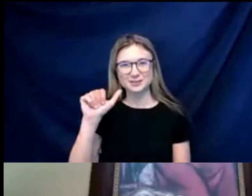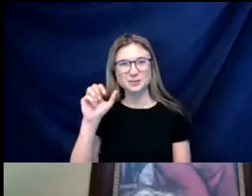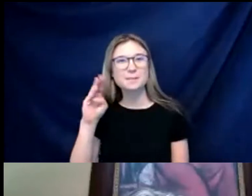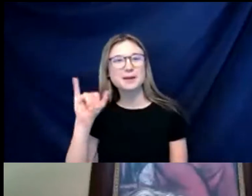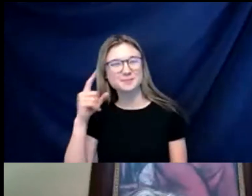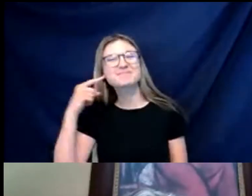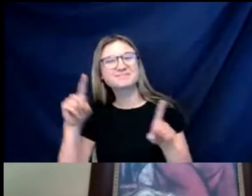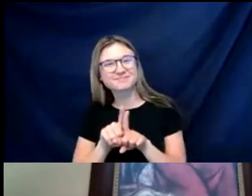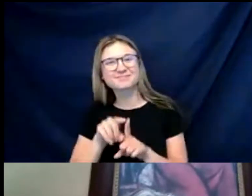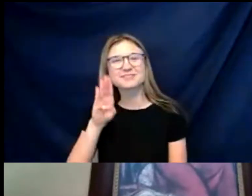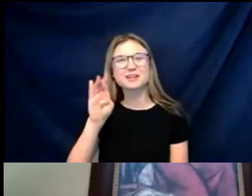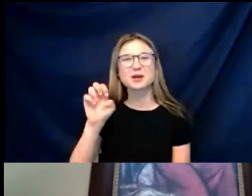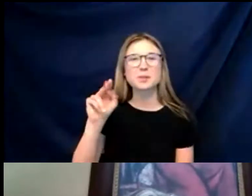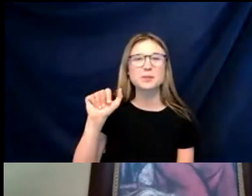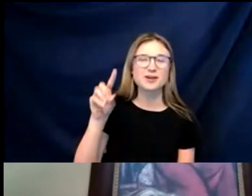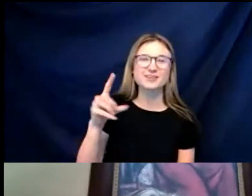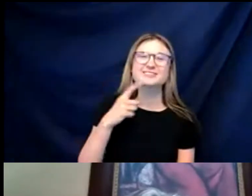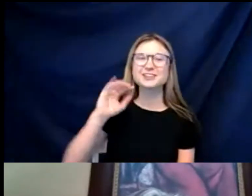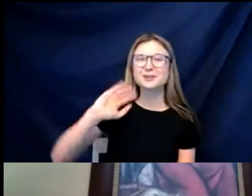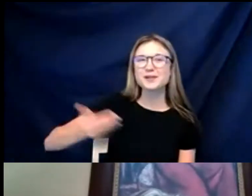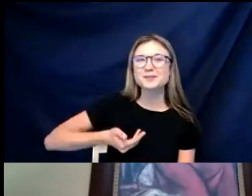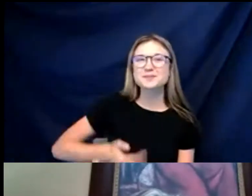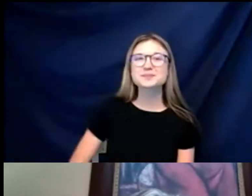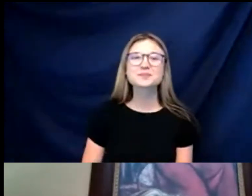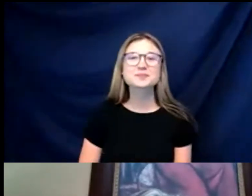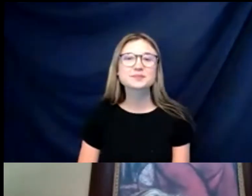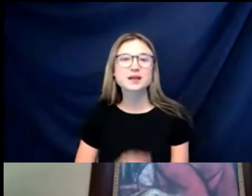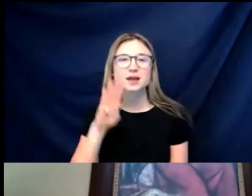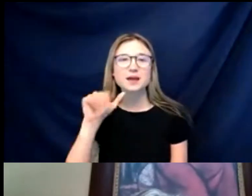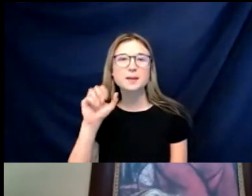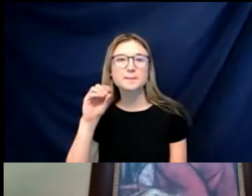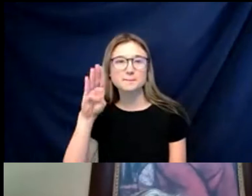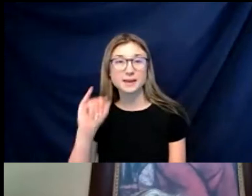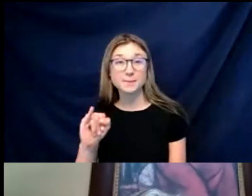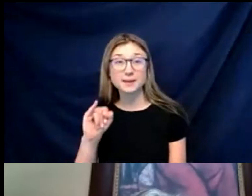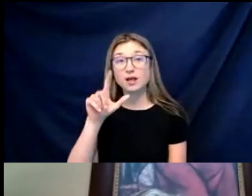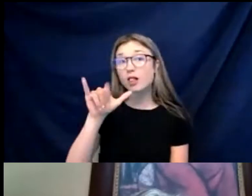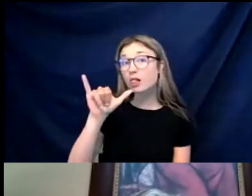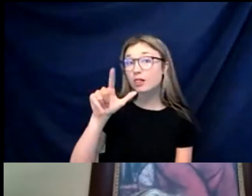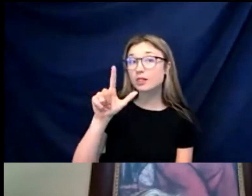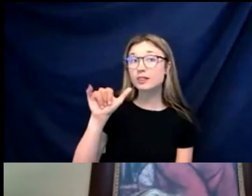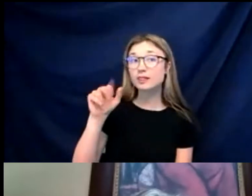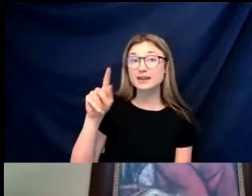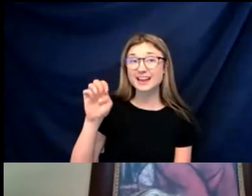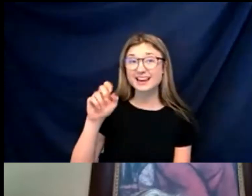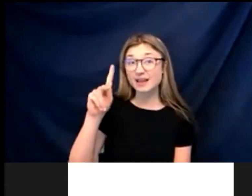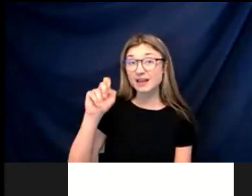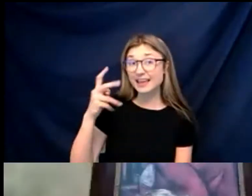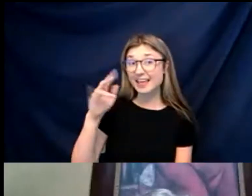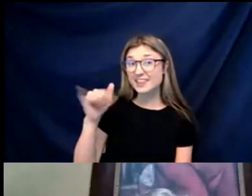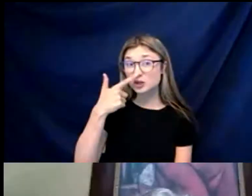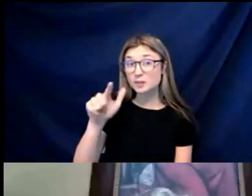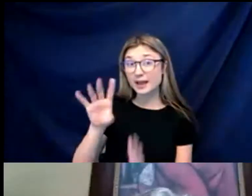absolutely welcome. Thank you. If I can, Lynette, Kathy, can you turn your camera back on?